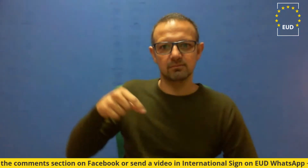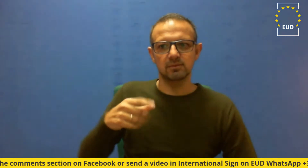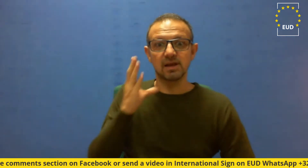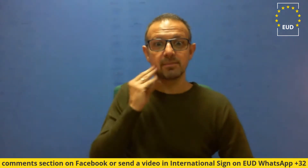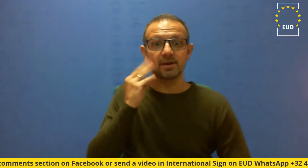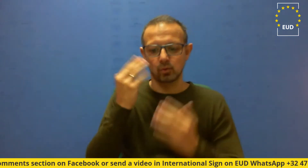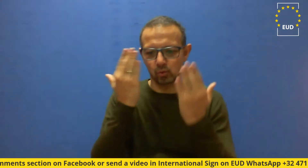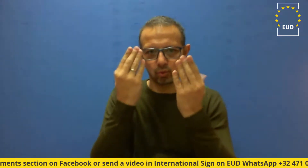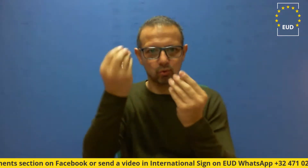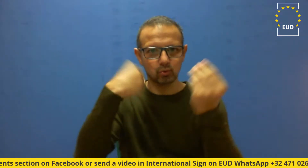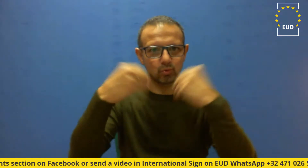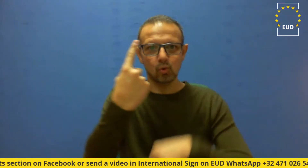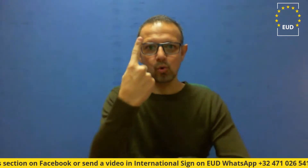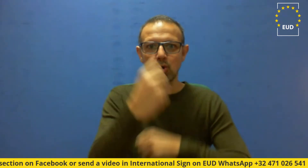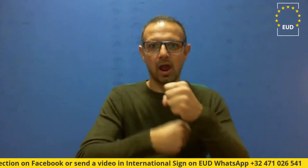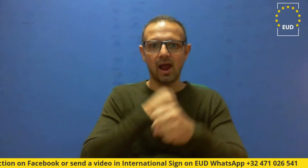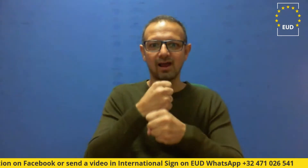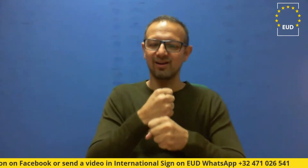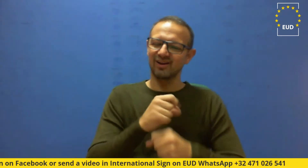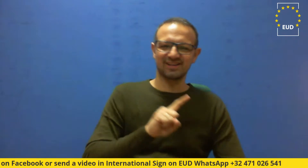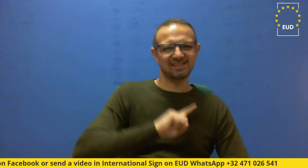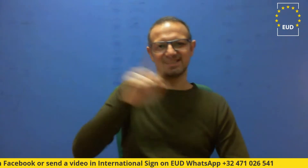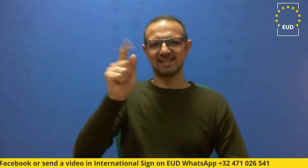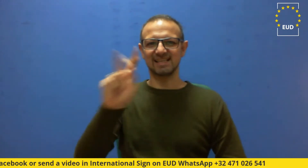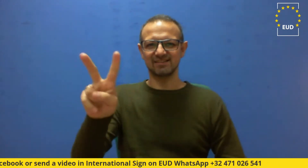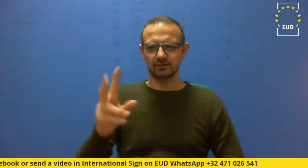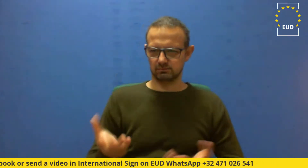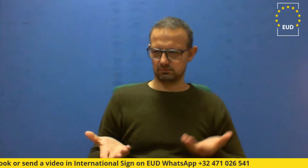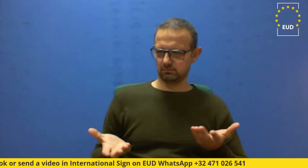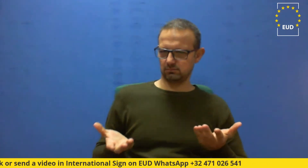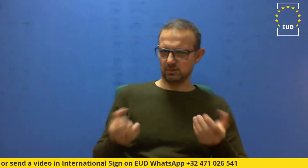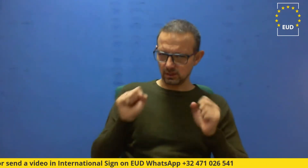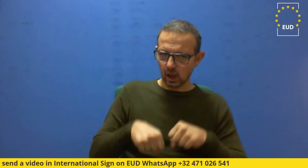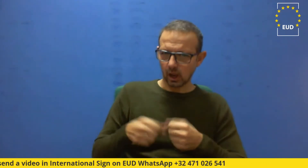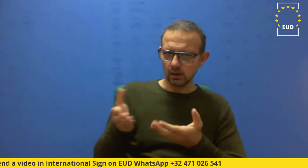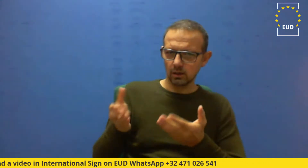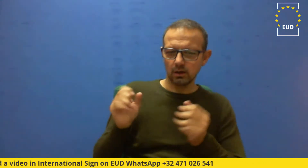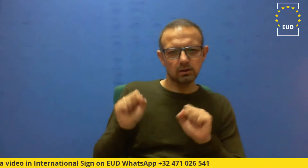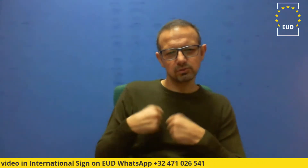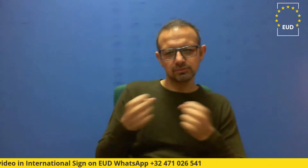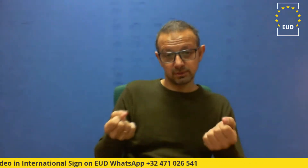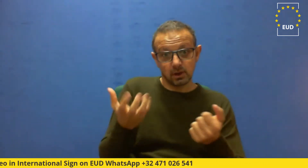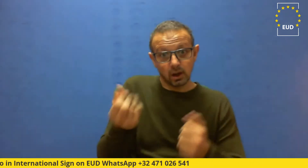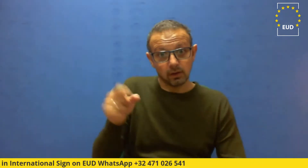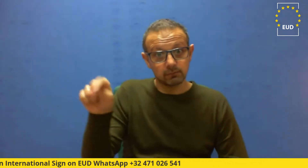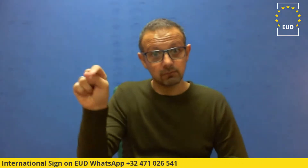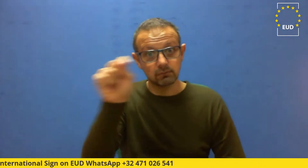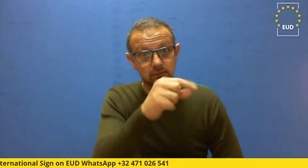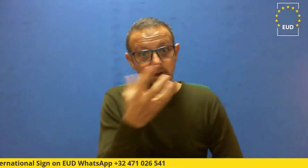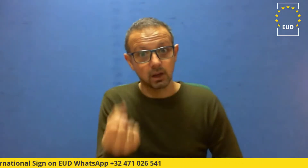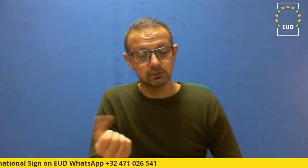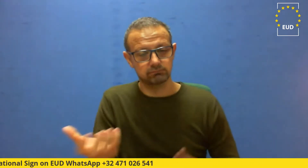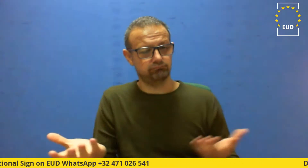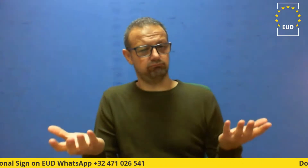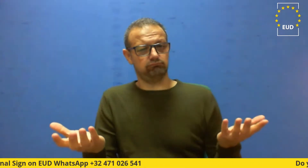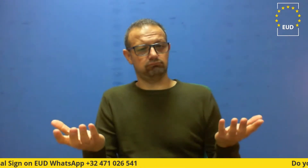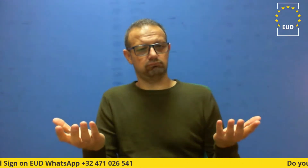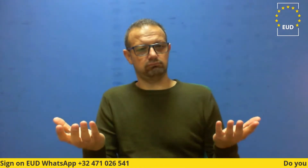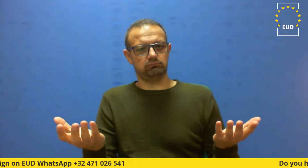interpreting broadcast type of information. We need to make sure that interpreters